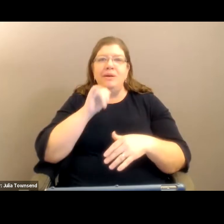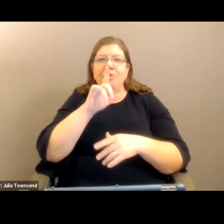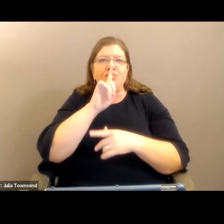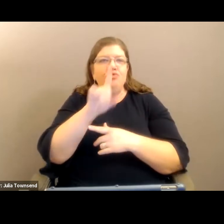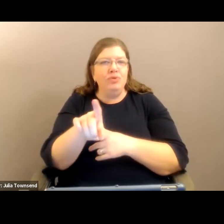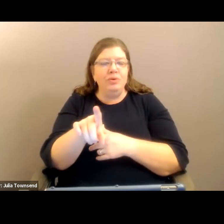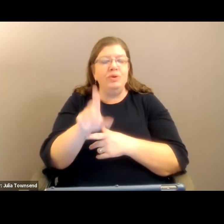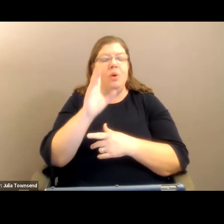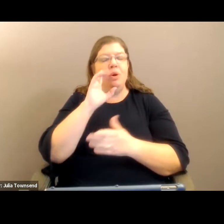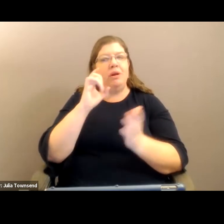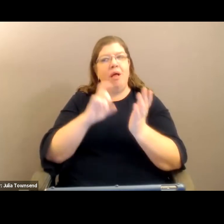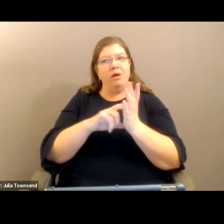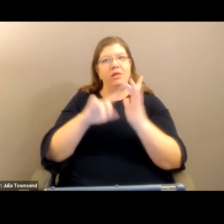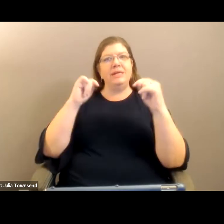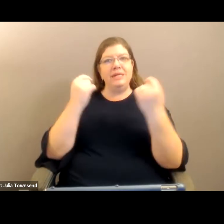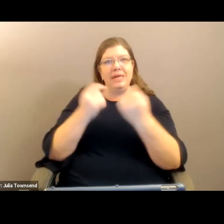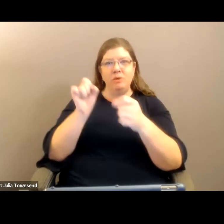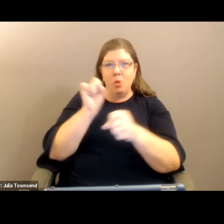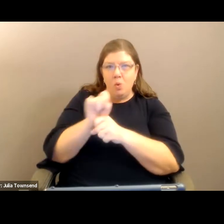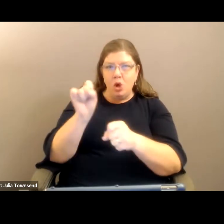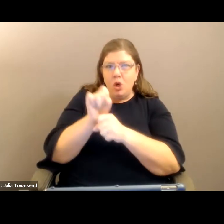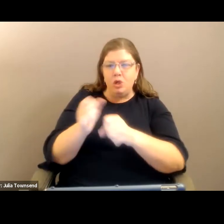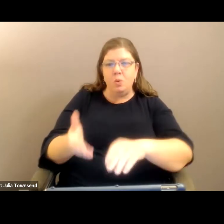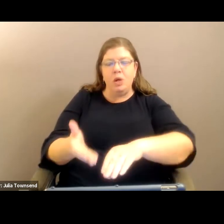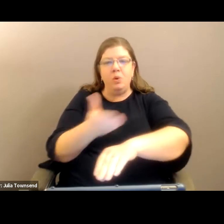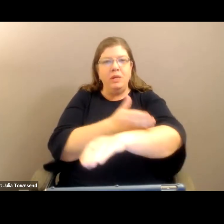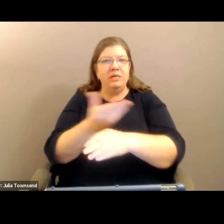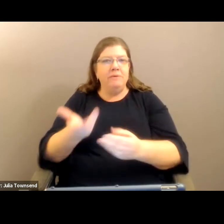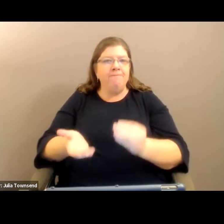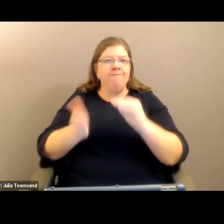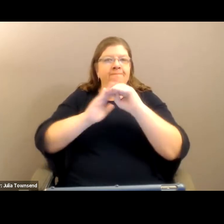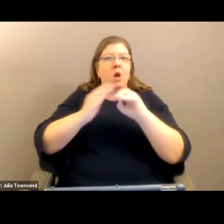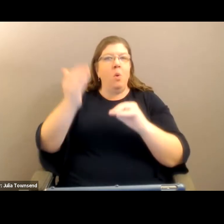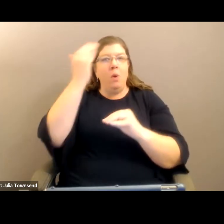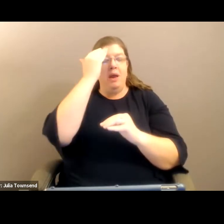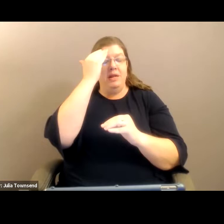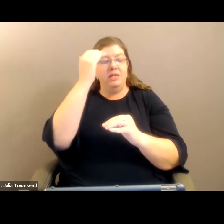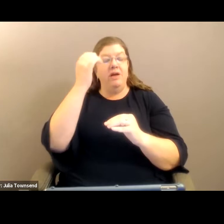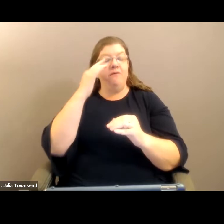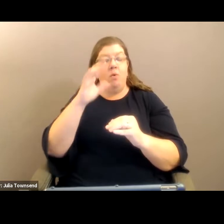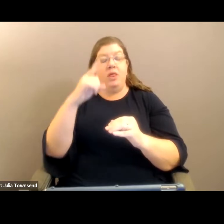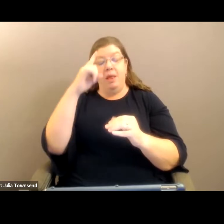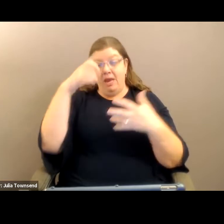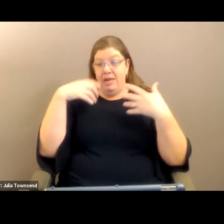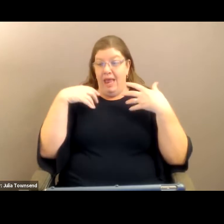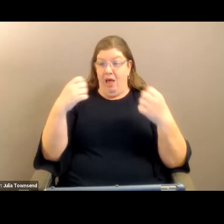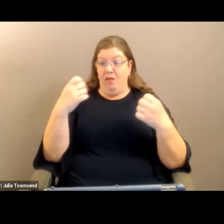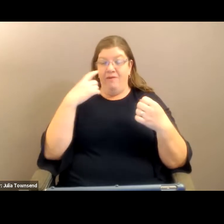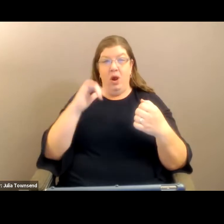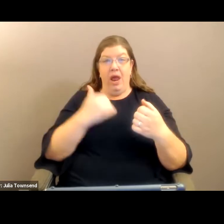to acknowledge the team's work toward increasing the awareness for the mental health needs of our younger folks,